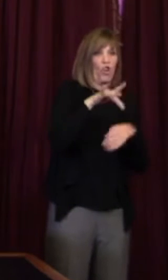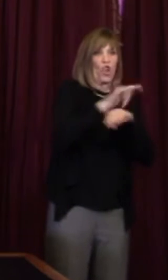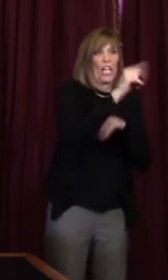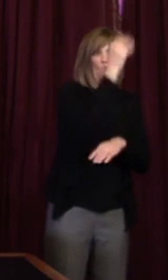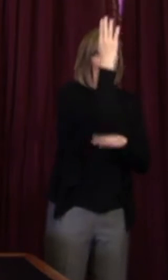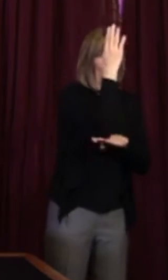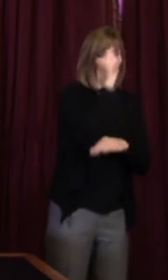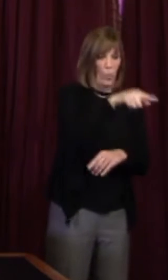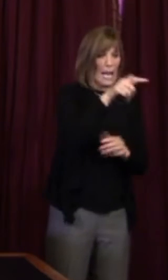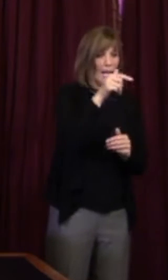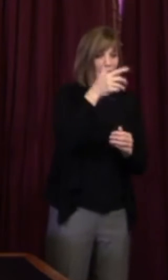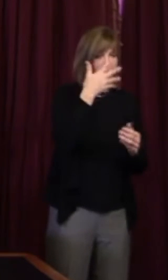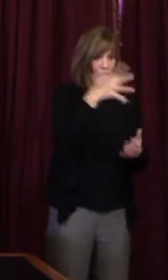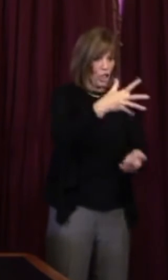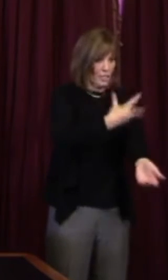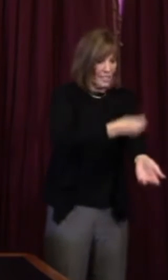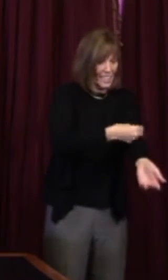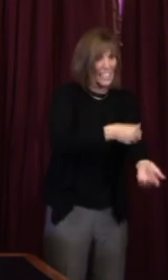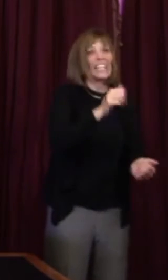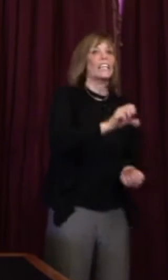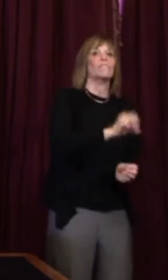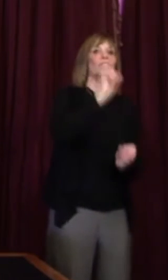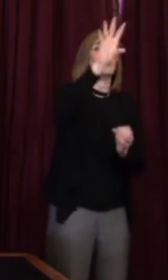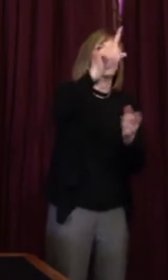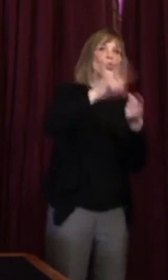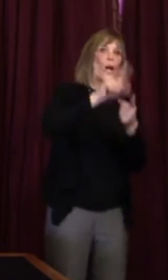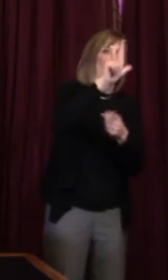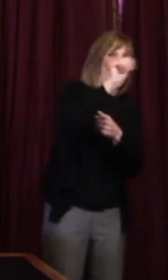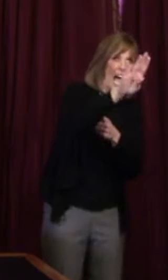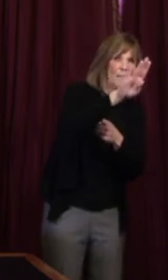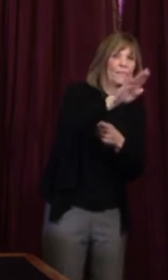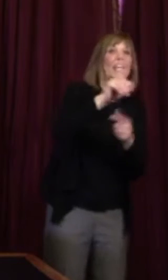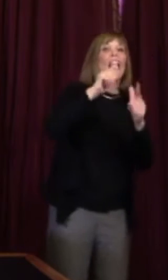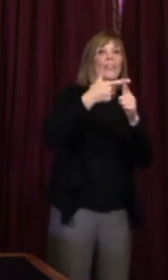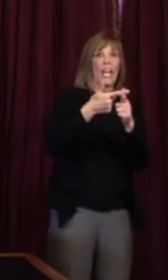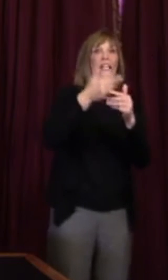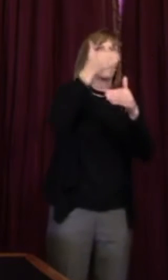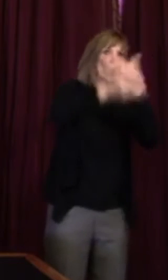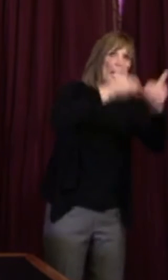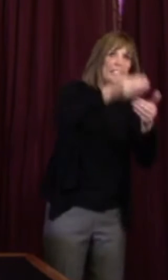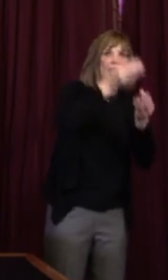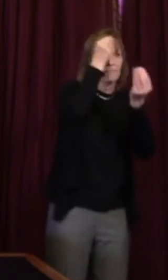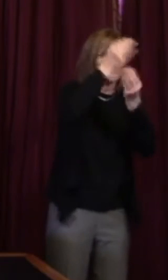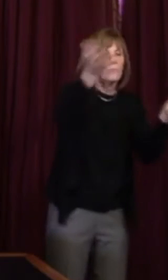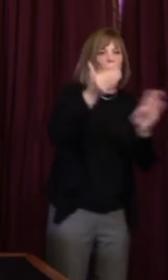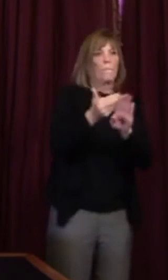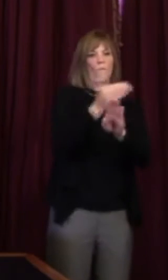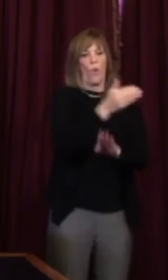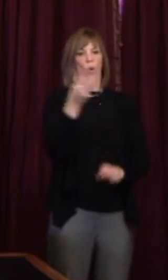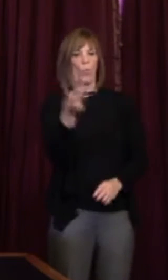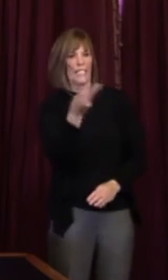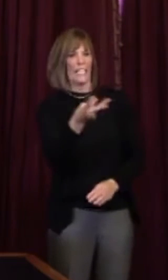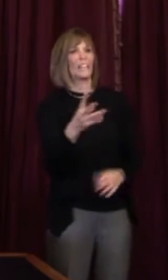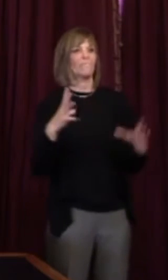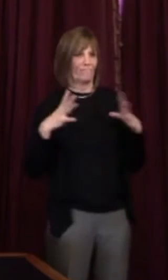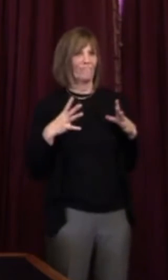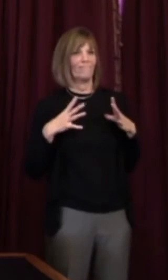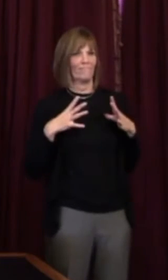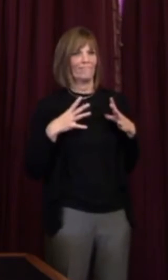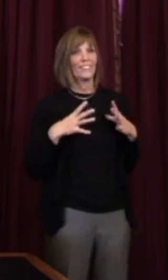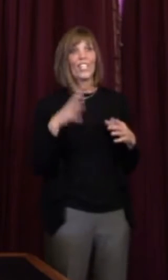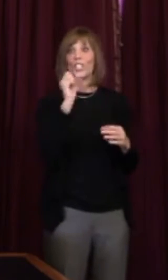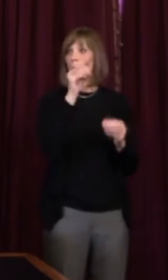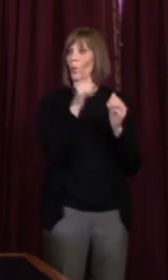so samples taken that day can be transported to the lab and processed ahead of the holiday on Wednesday. And